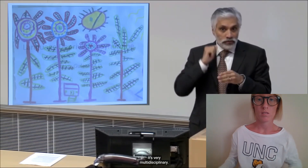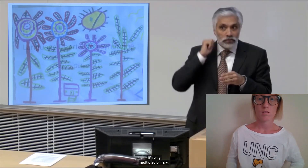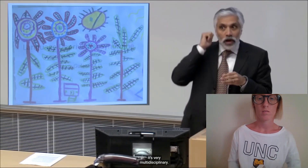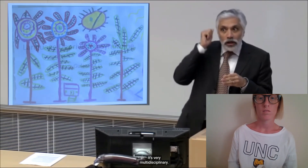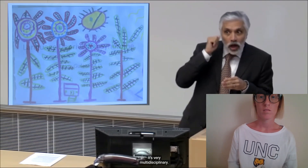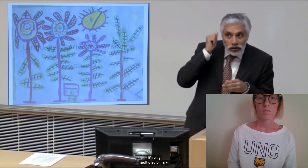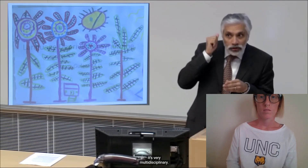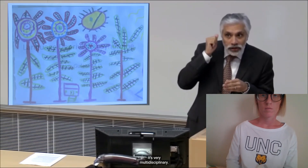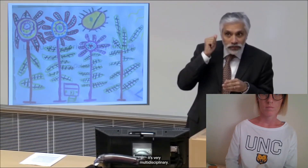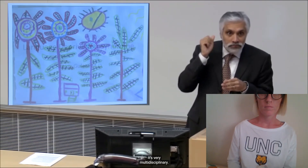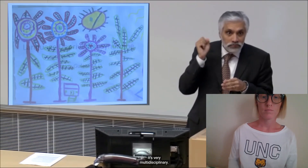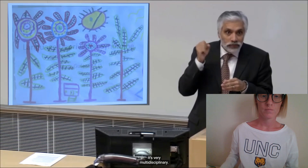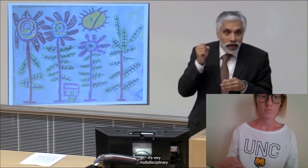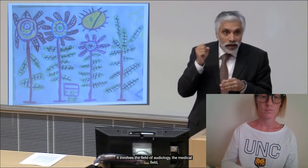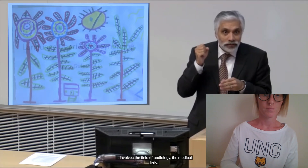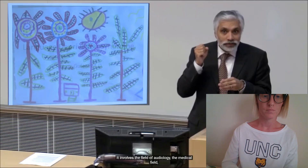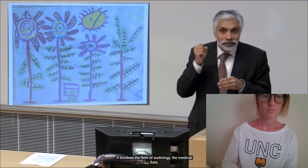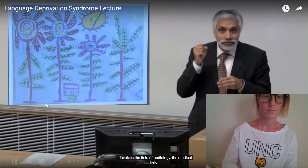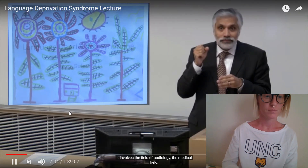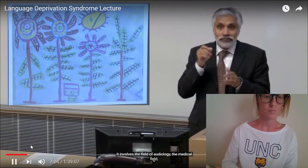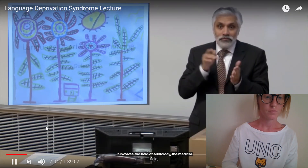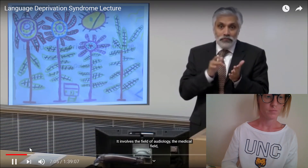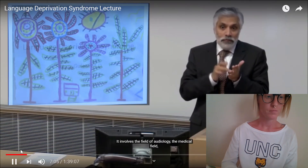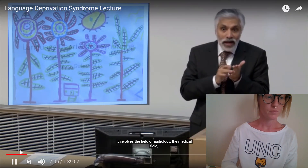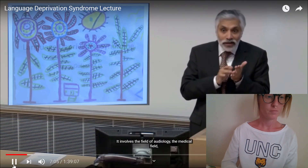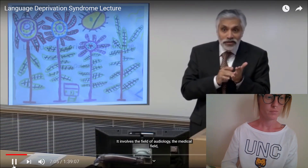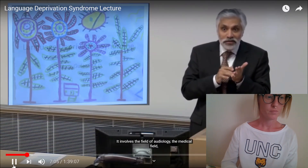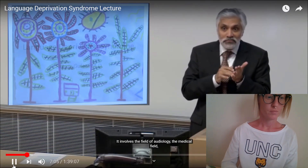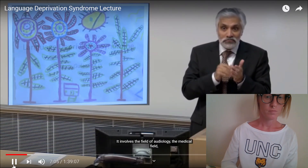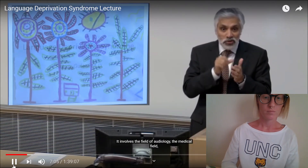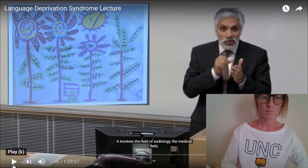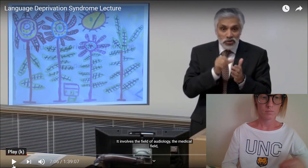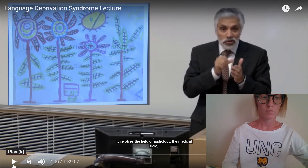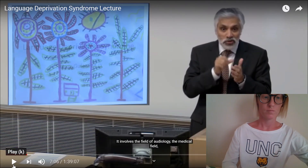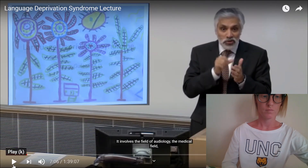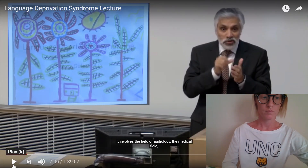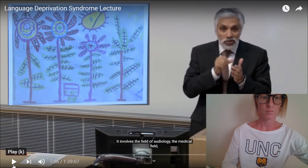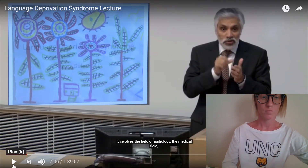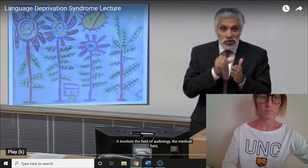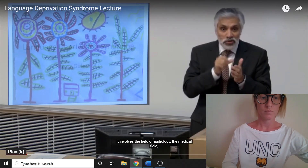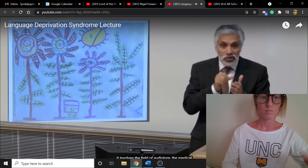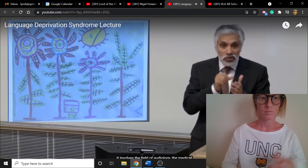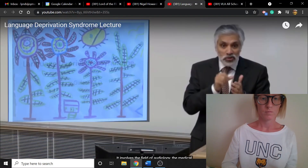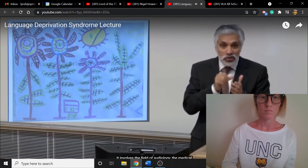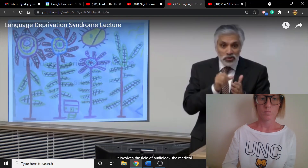experience. It involves the fields of audiology,